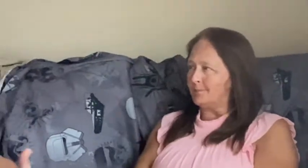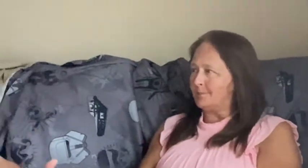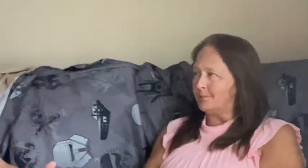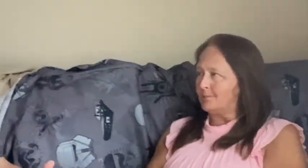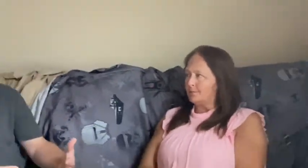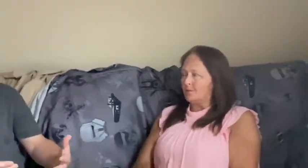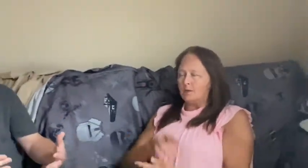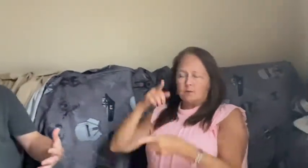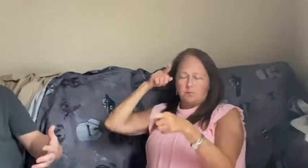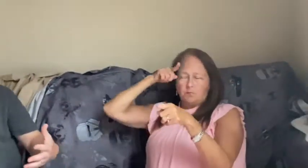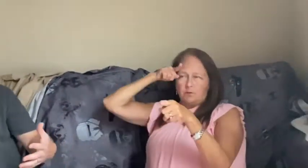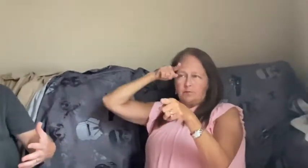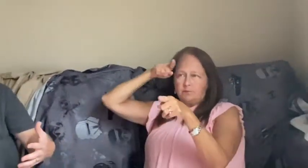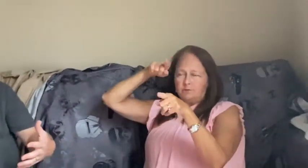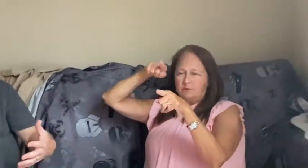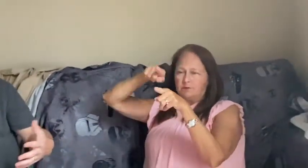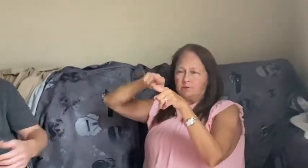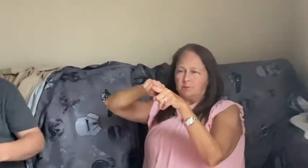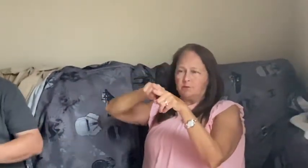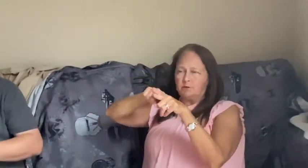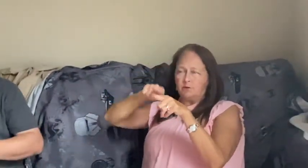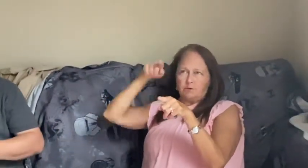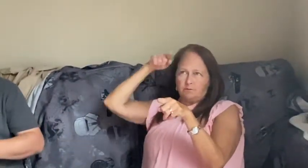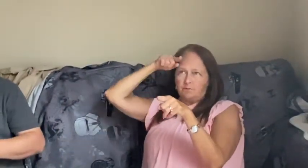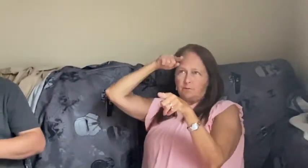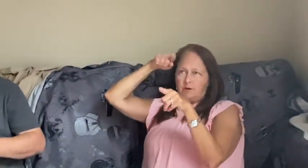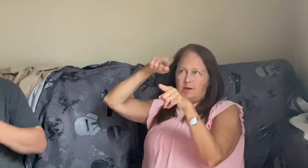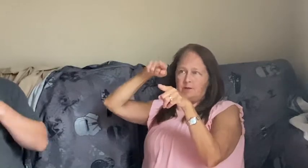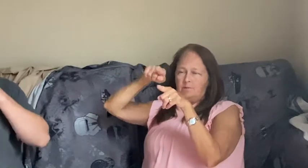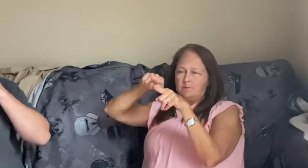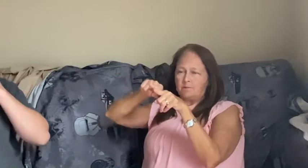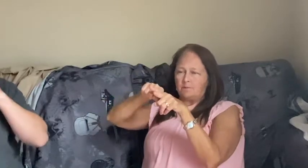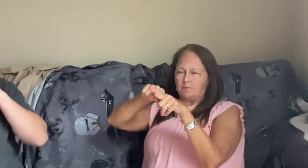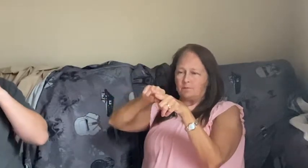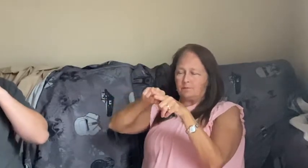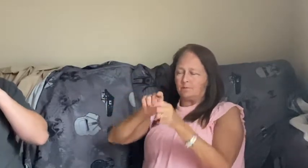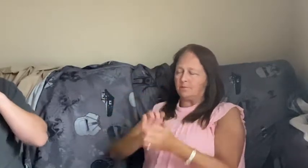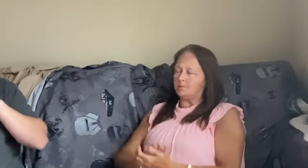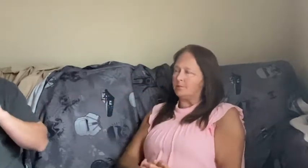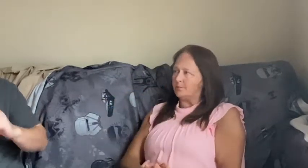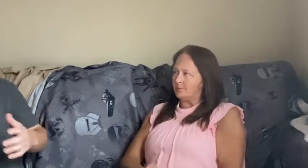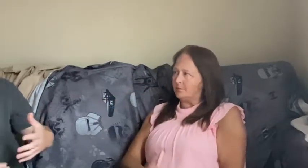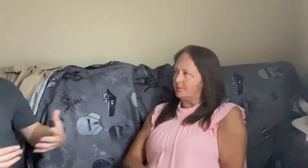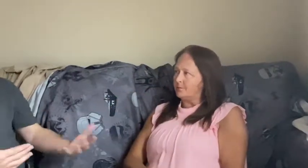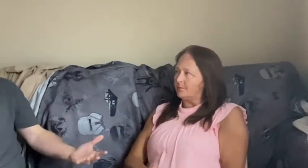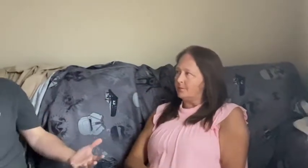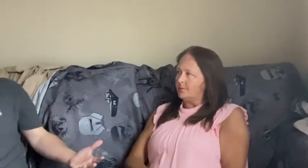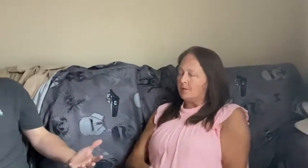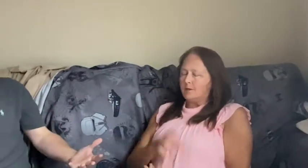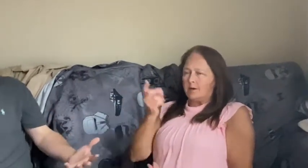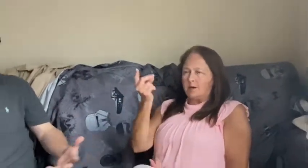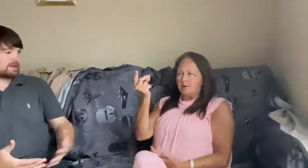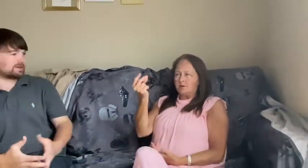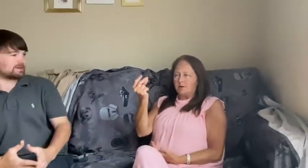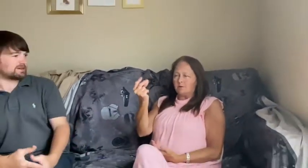brother was? Brother, you put it on your forehead. Gotcha. Okay, cool. And dogs? Okay, dogs,